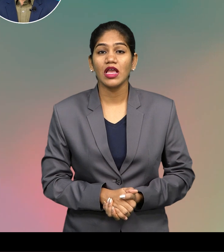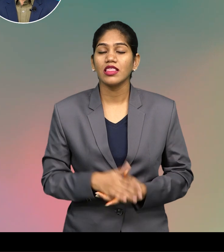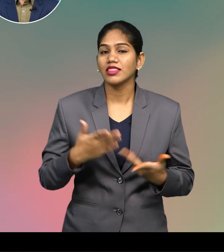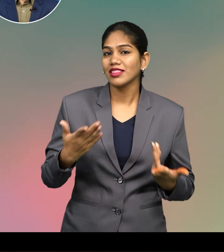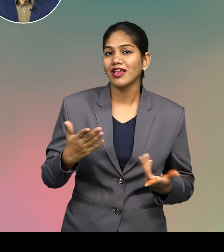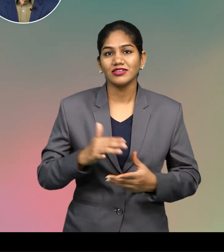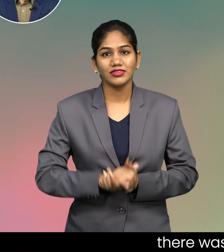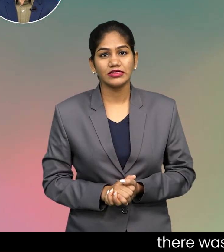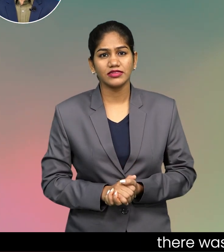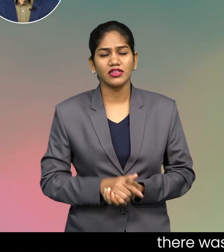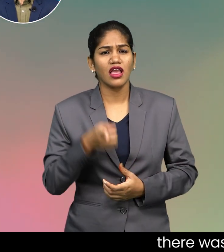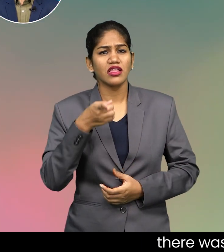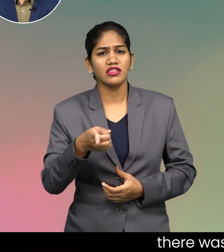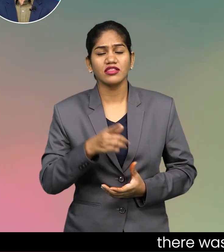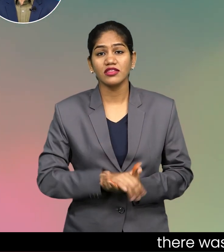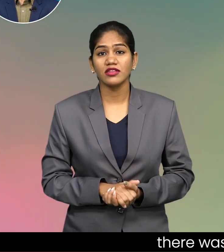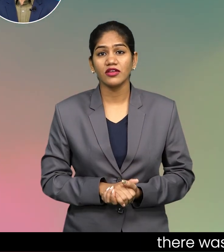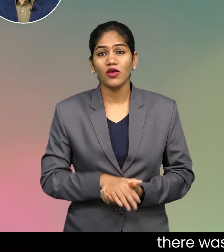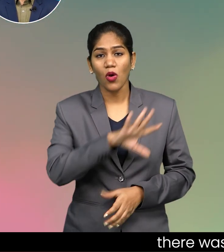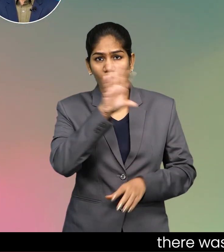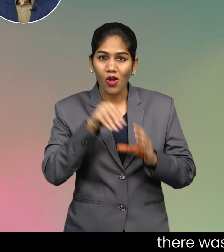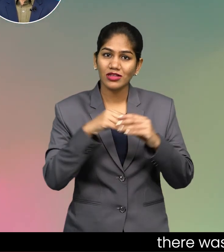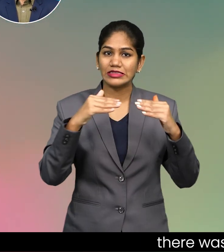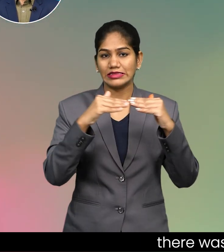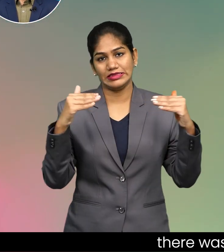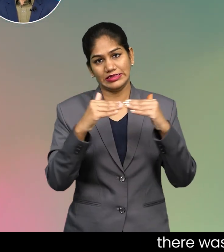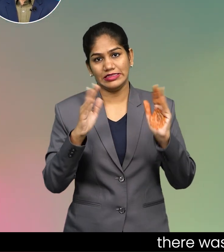Thus, there was a degree of equality